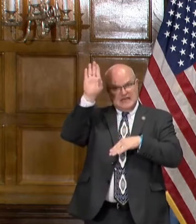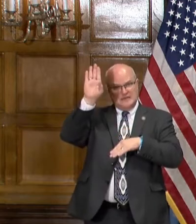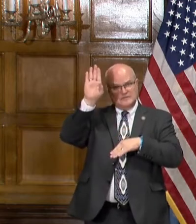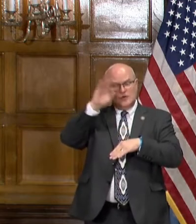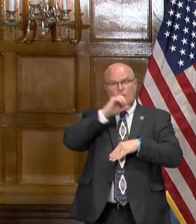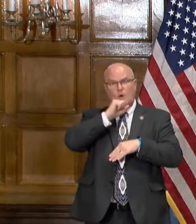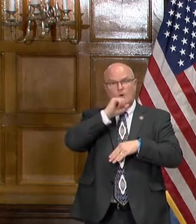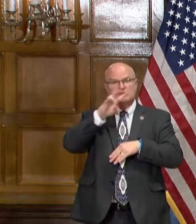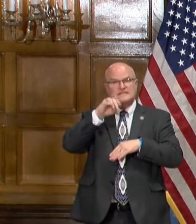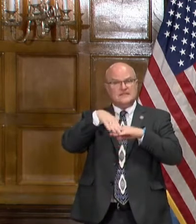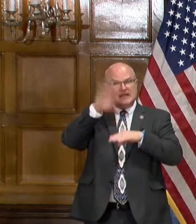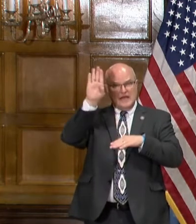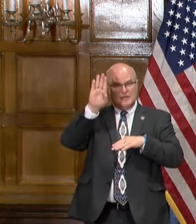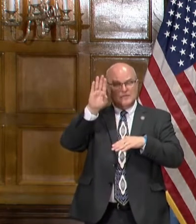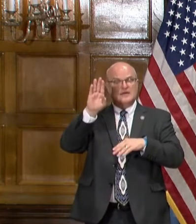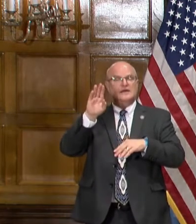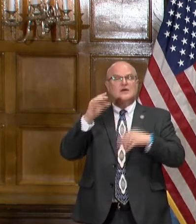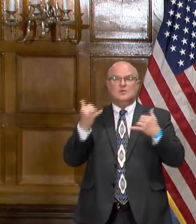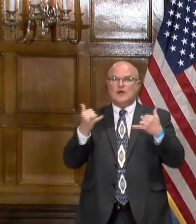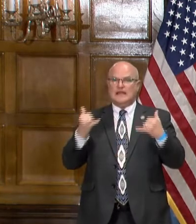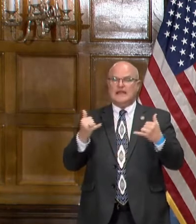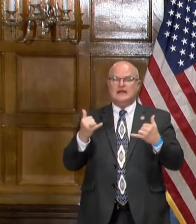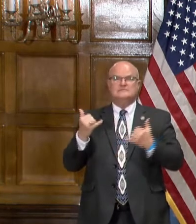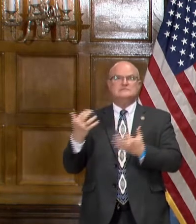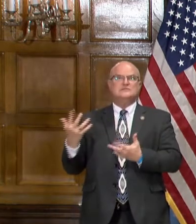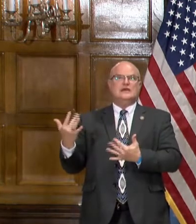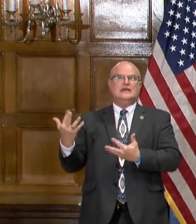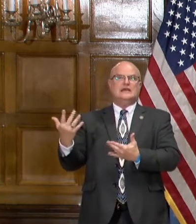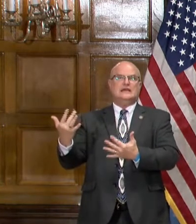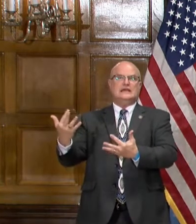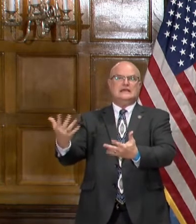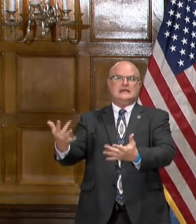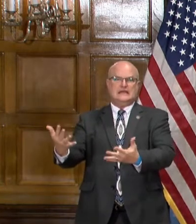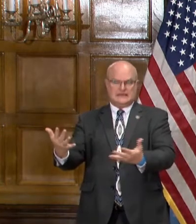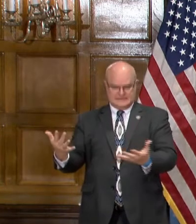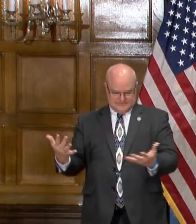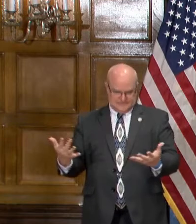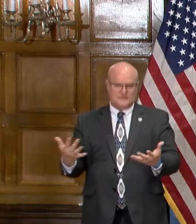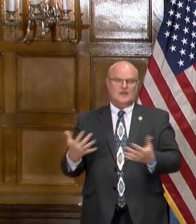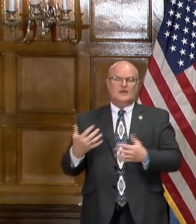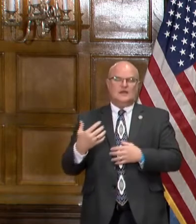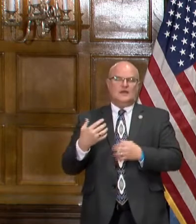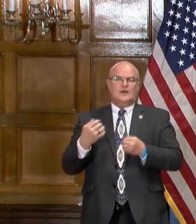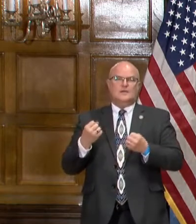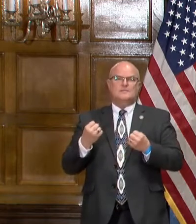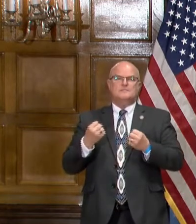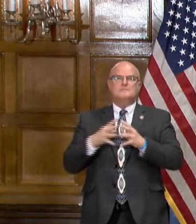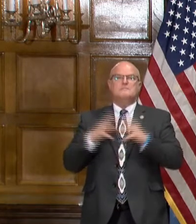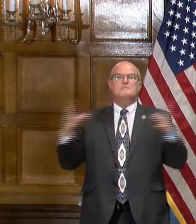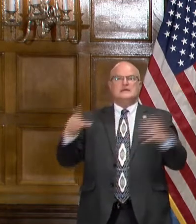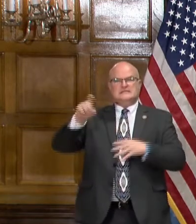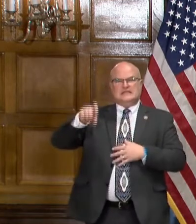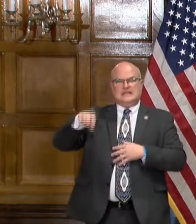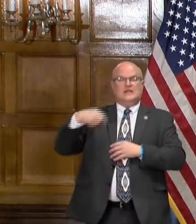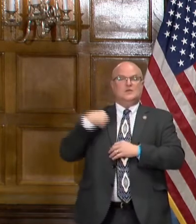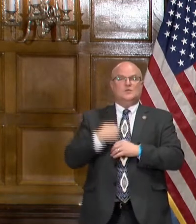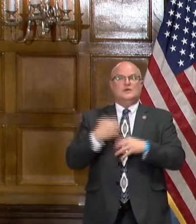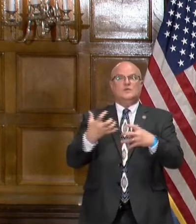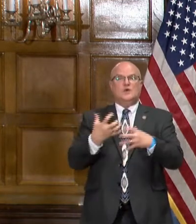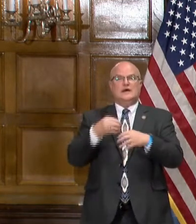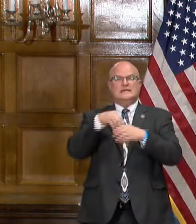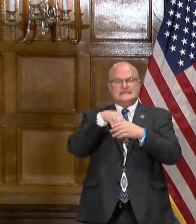population. Right now, there's too much of a waiting list. There's a greater need there, and so we want to get